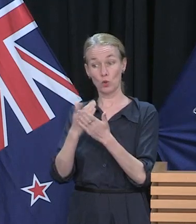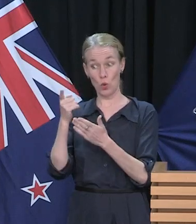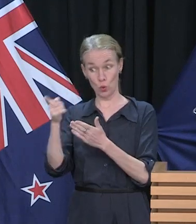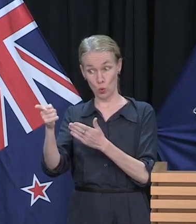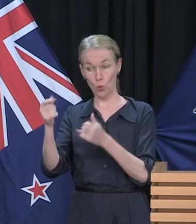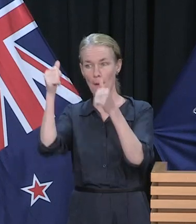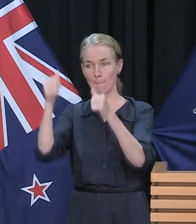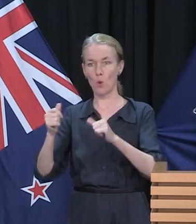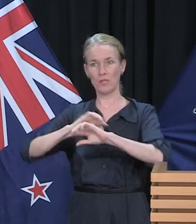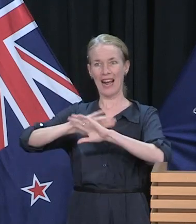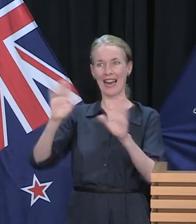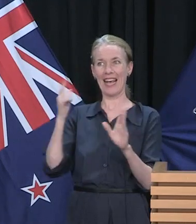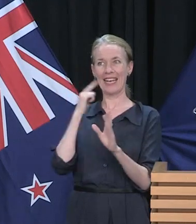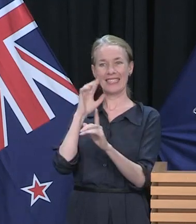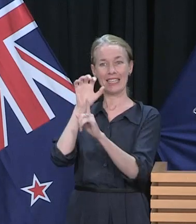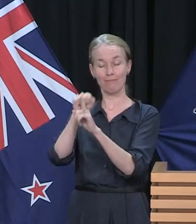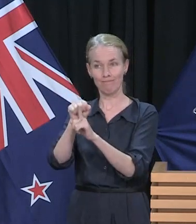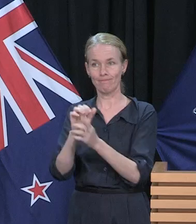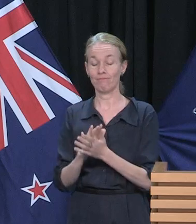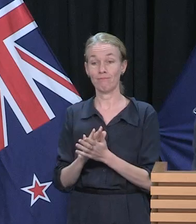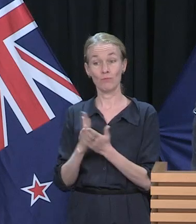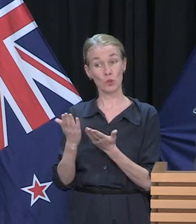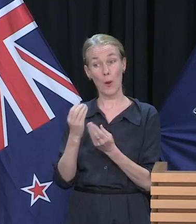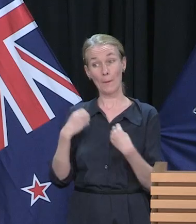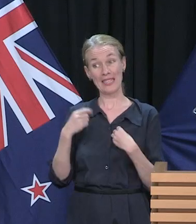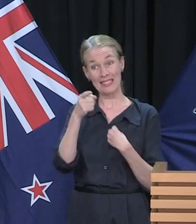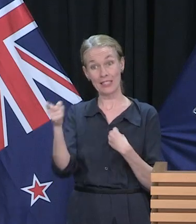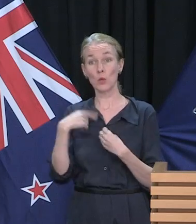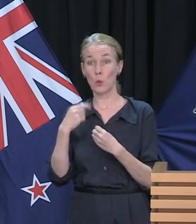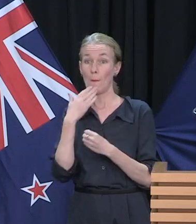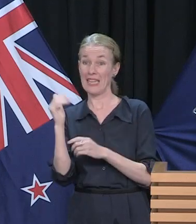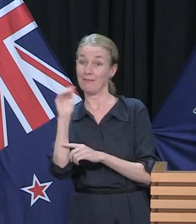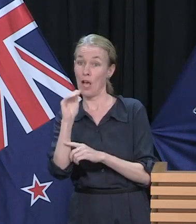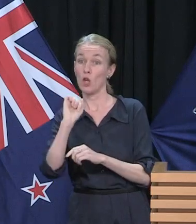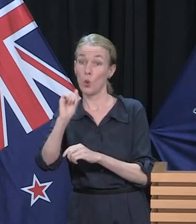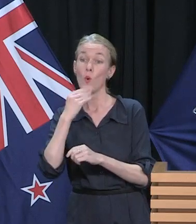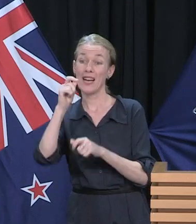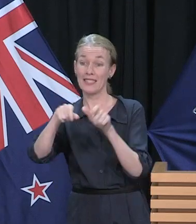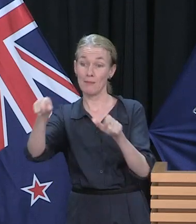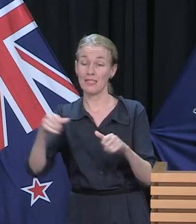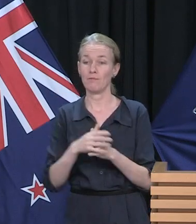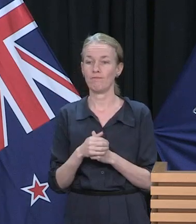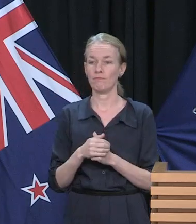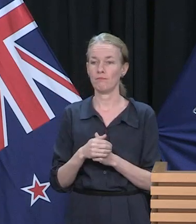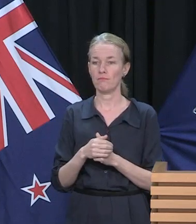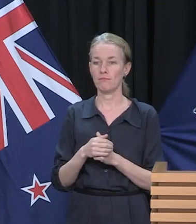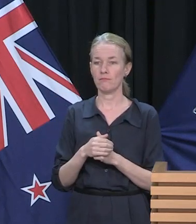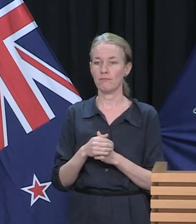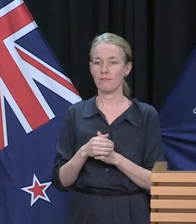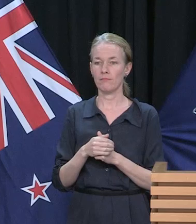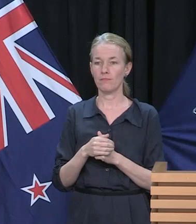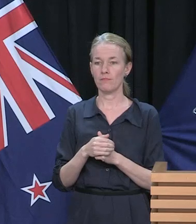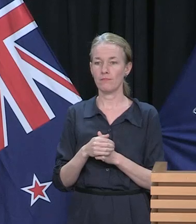So that's something that businesses can help us with. They can help to communicate that message as well. If you reach out to an organisation solution, it makes it sound